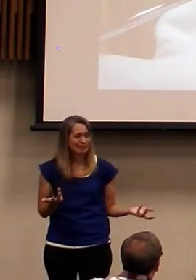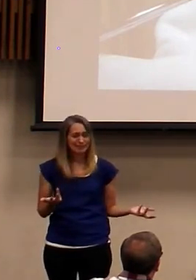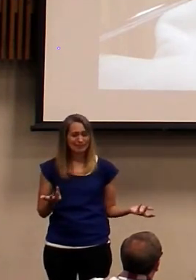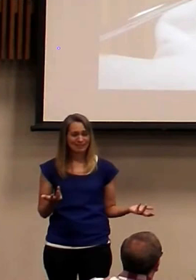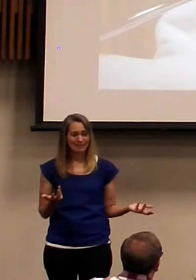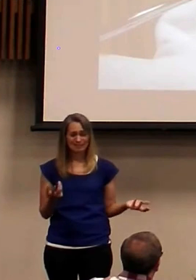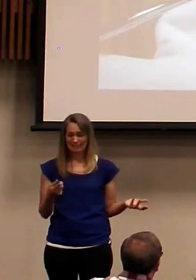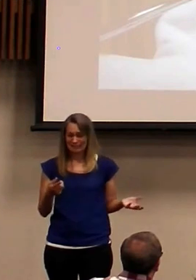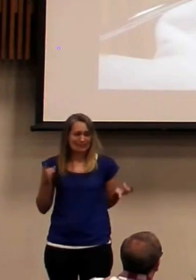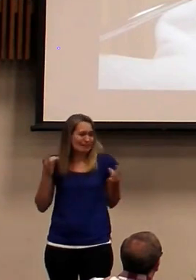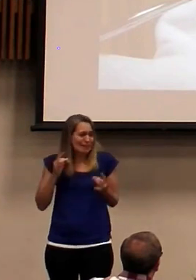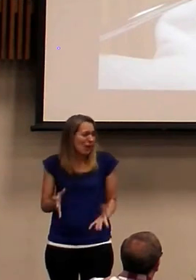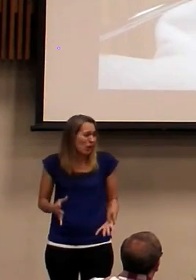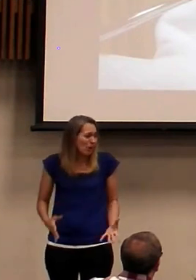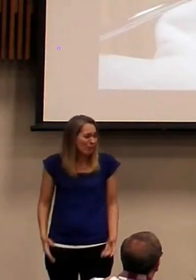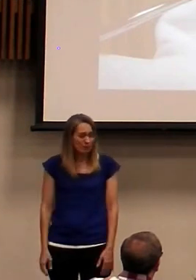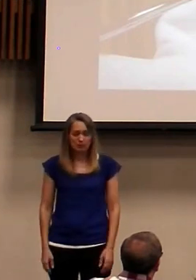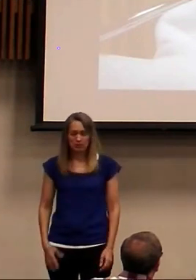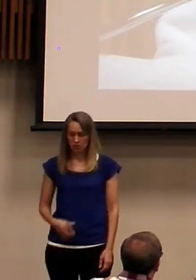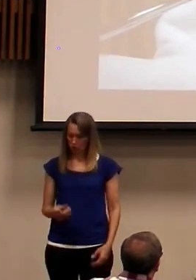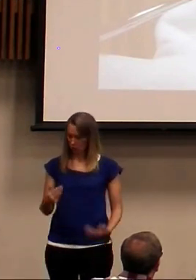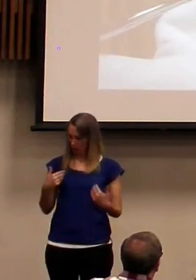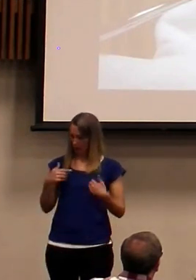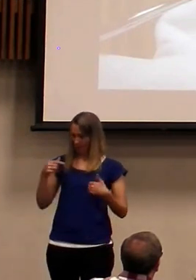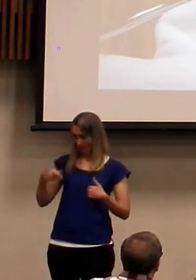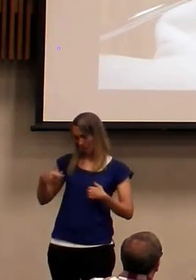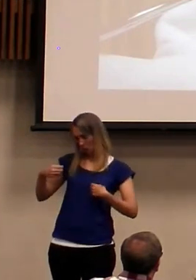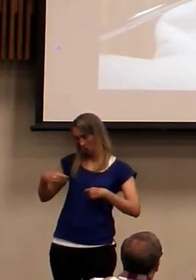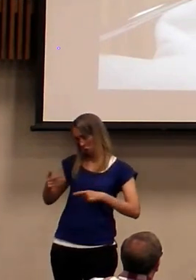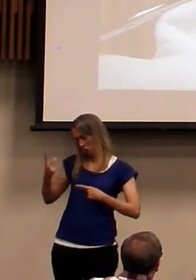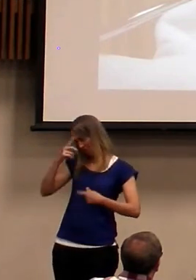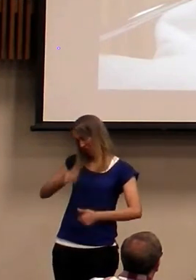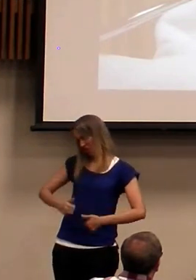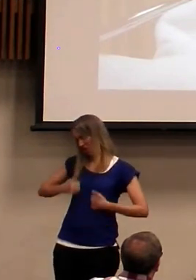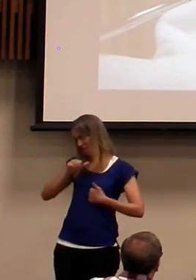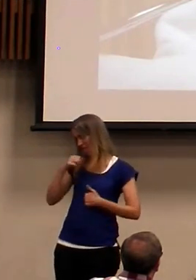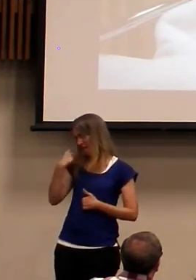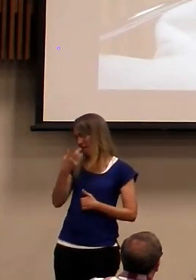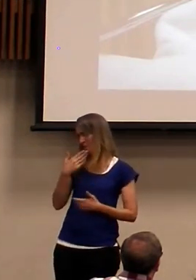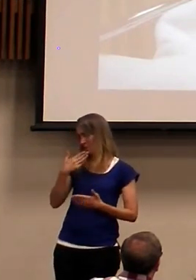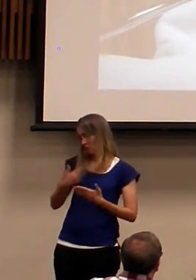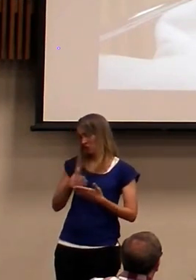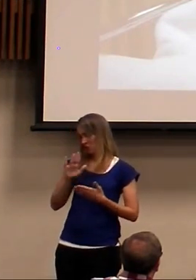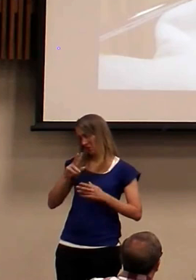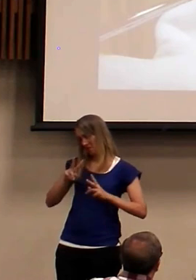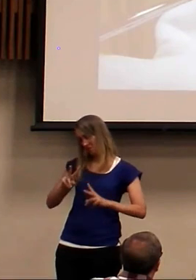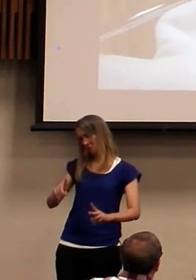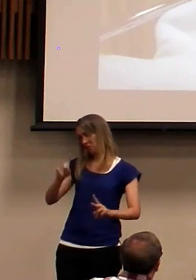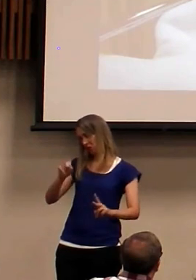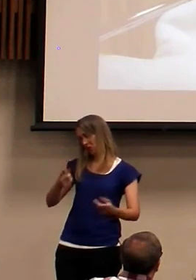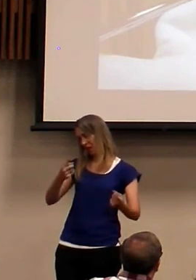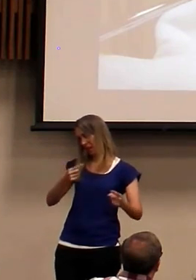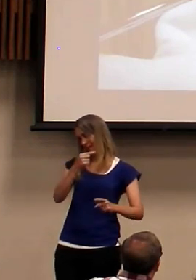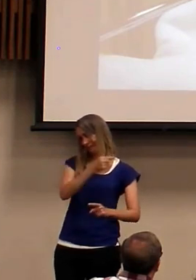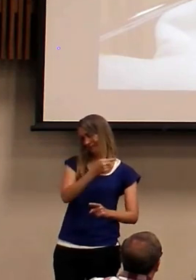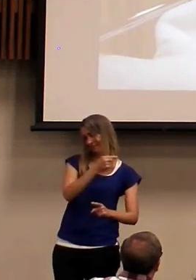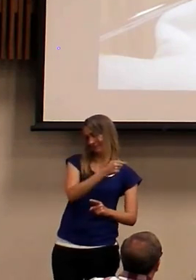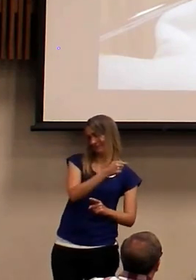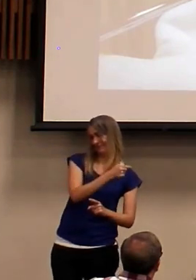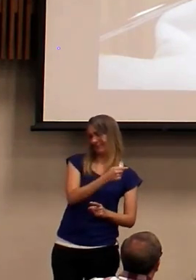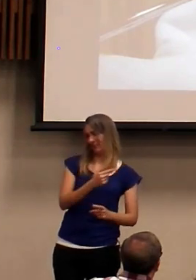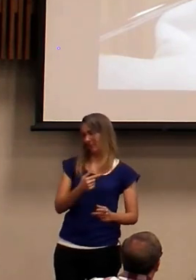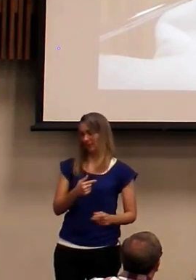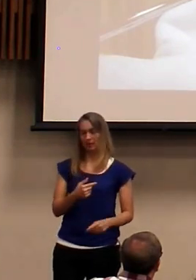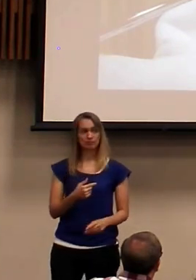This is horrible. Well, you had this sort of chance of surviving, but really it didn't look good at all. Your funeral probably should have done it on this day. And I'd be looking at him